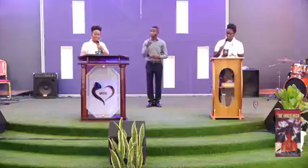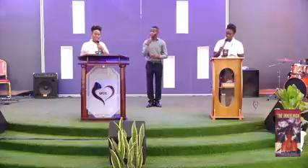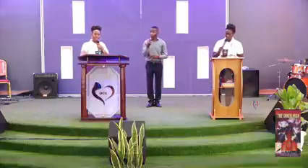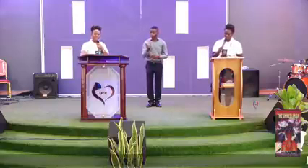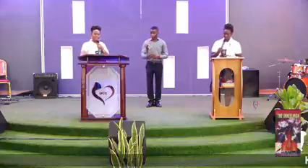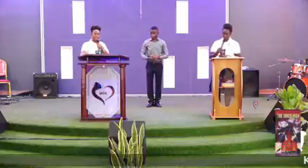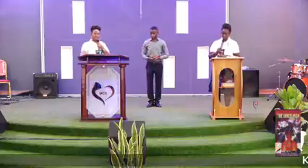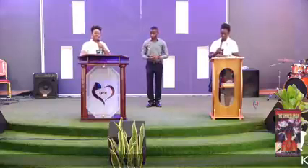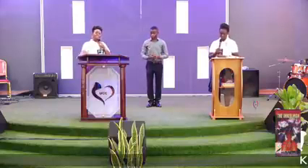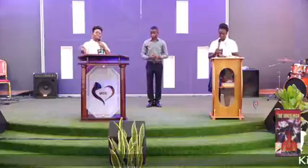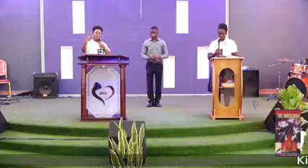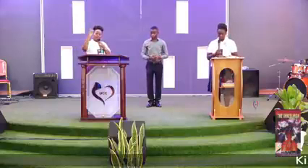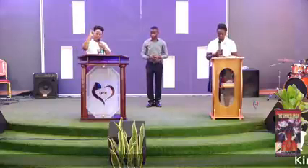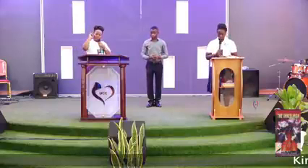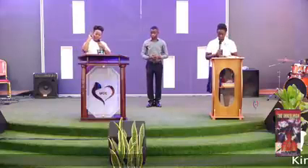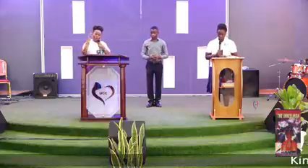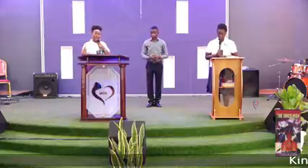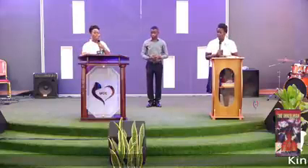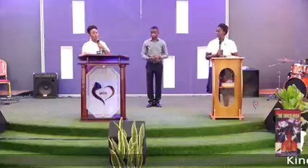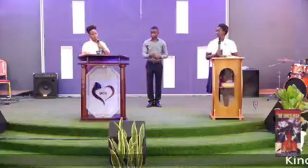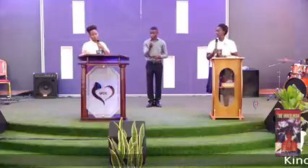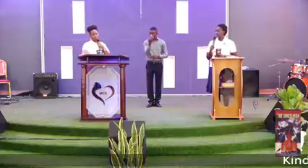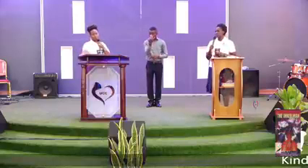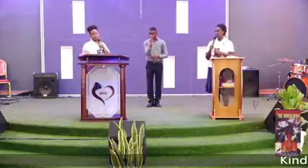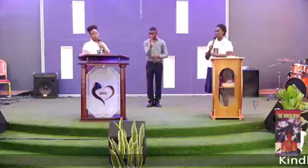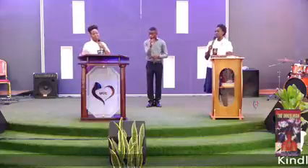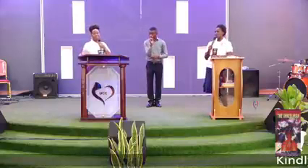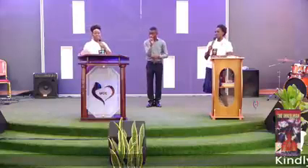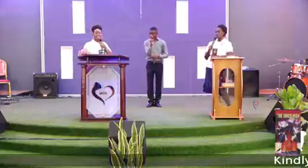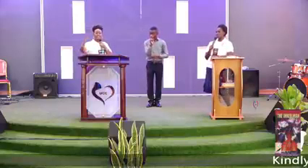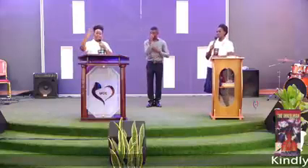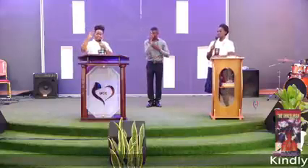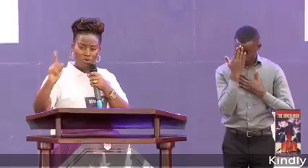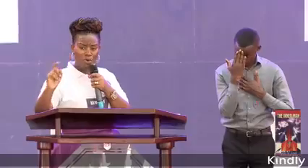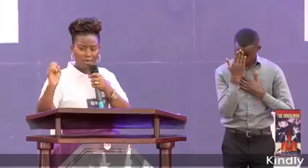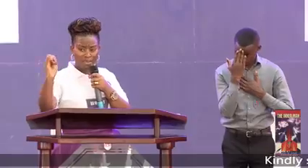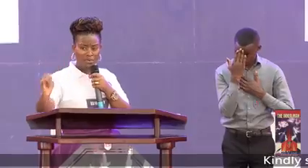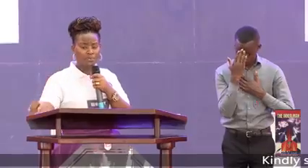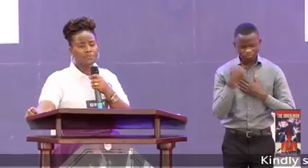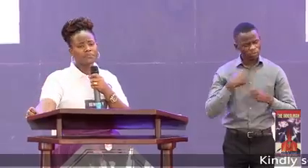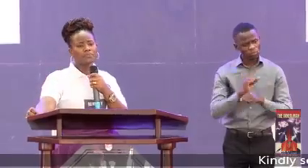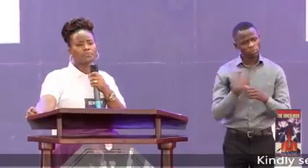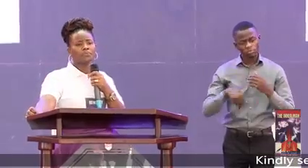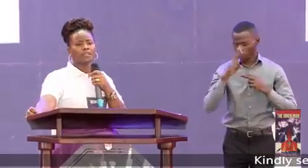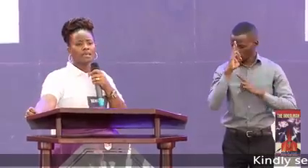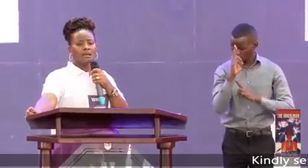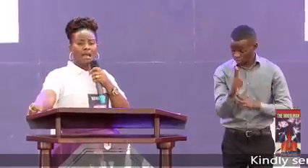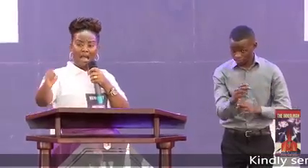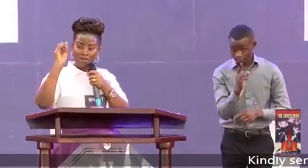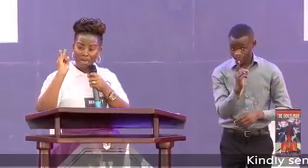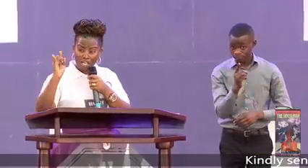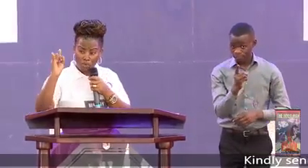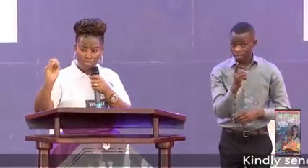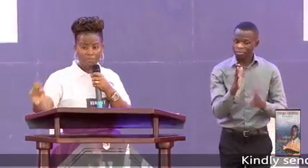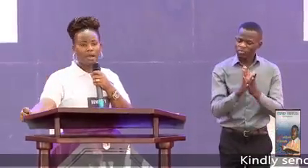says. Agamba bwati. That if you are humble. Nti bw'oba ng'oli mwetowaze. I will honor you. Njakuwa ekitiibwa.